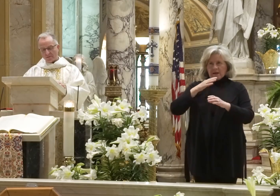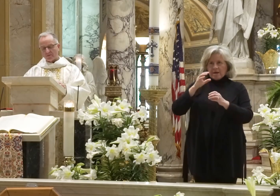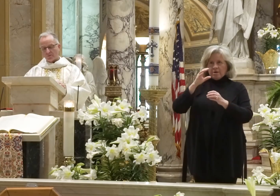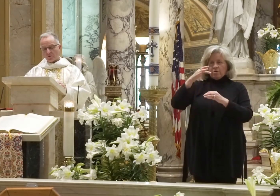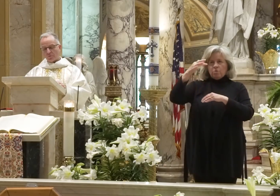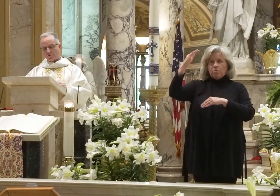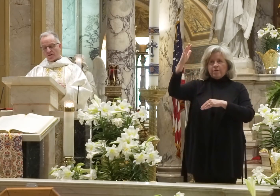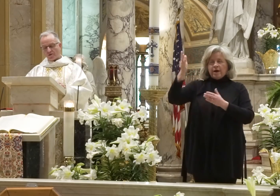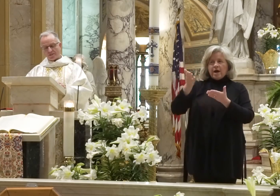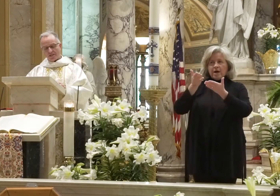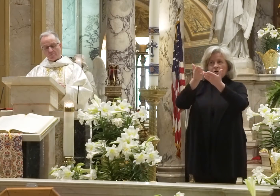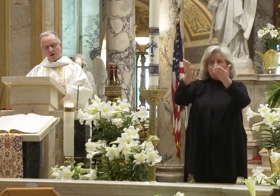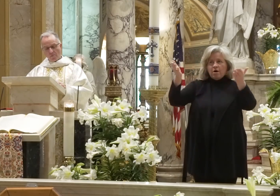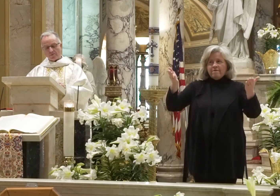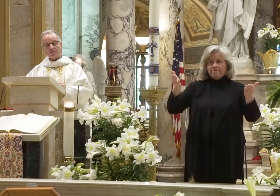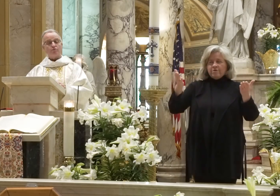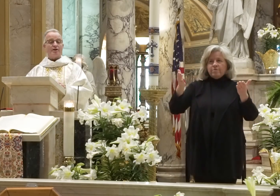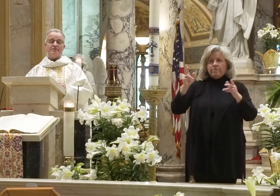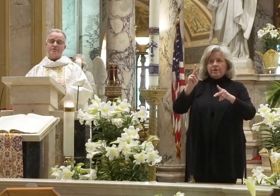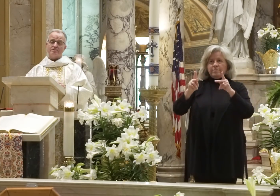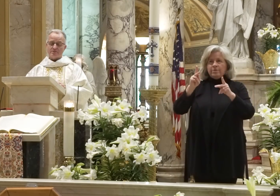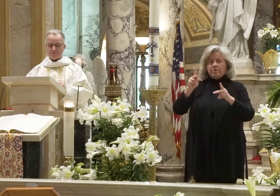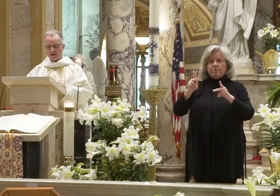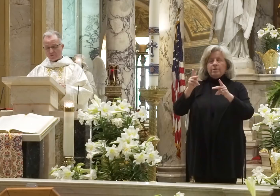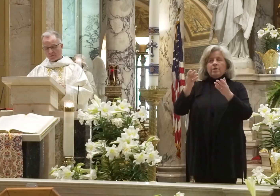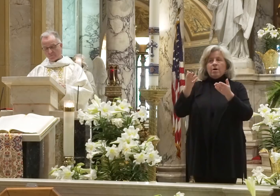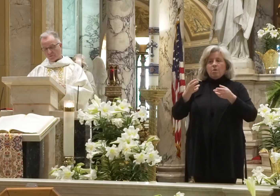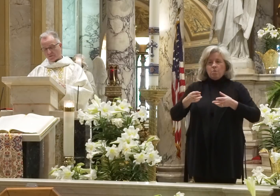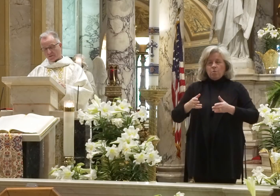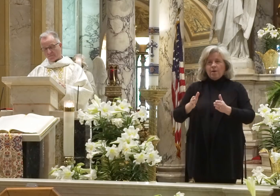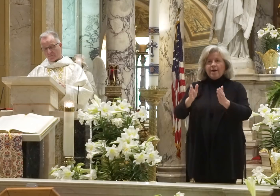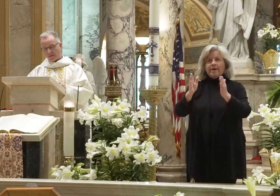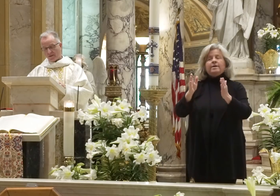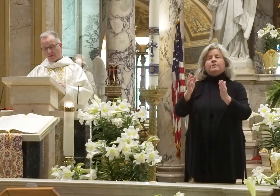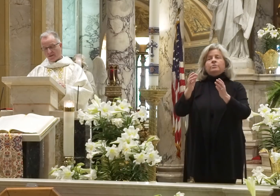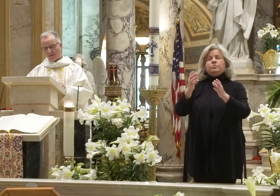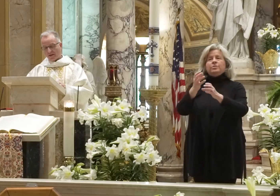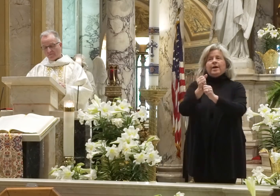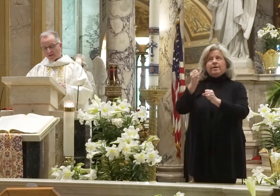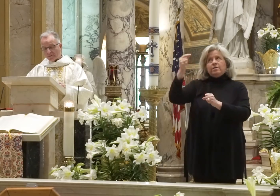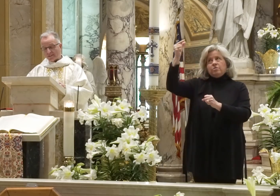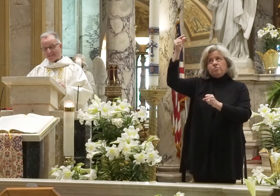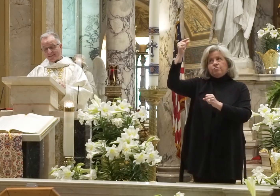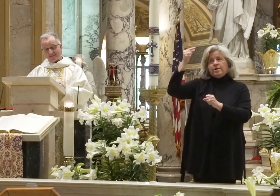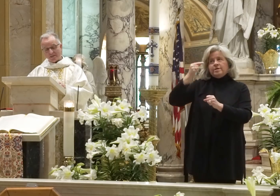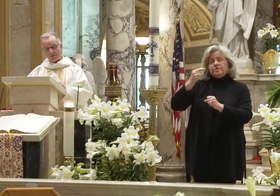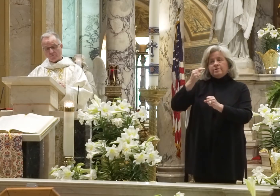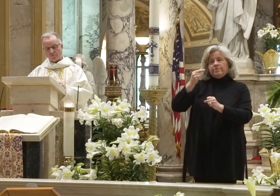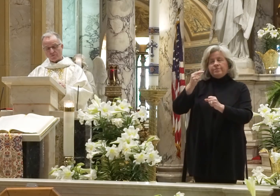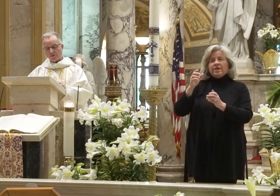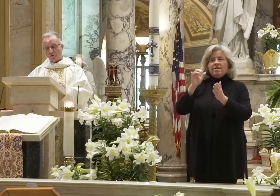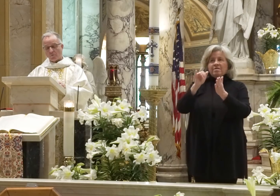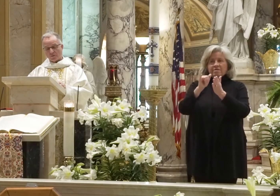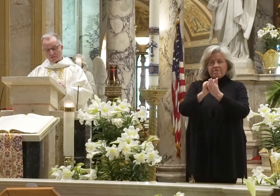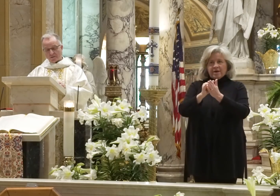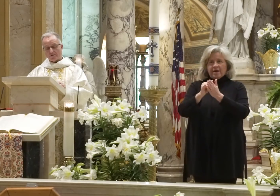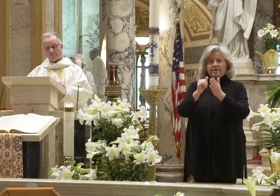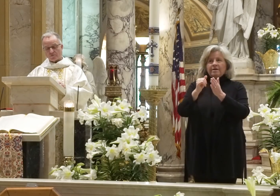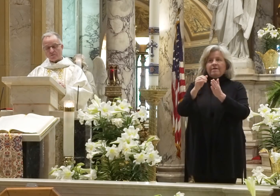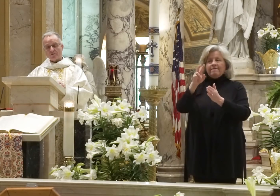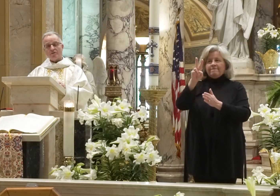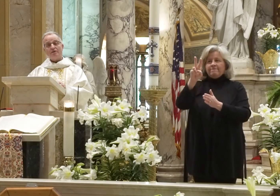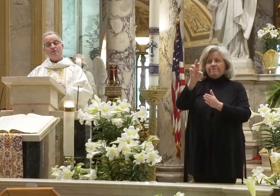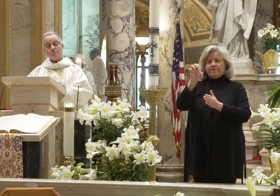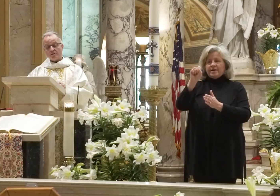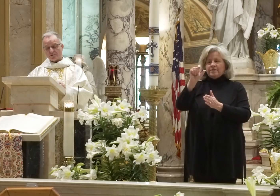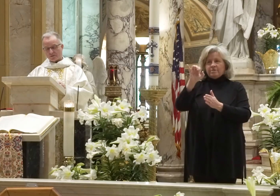a vessel with which they are to keep coming for graces to the fountain of mercy. That vessel is this image with the